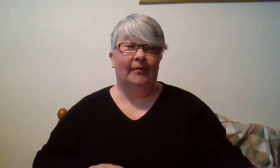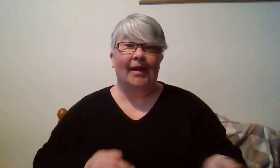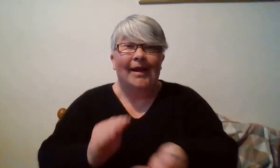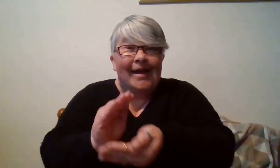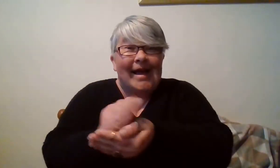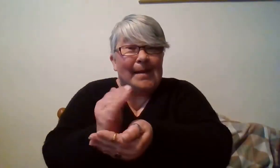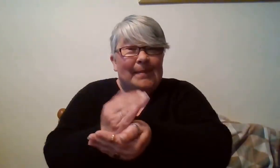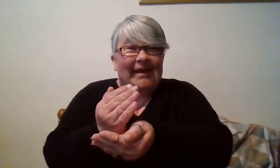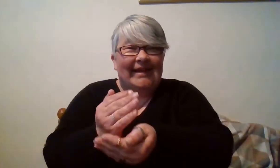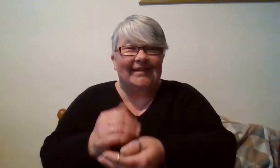Happy.